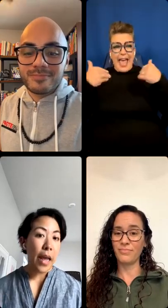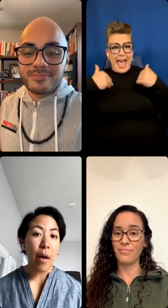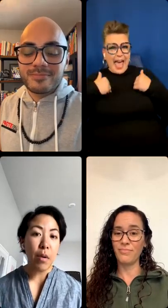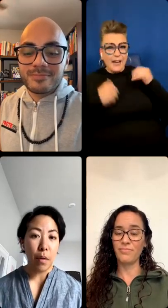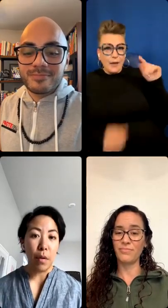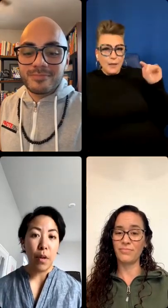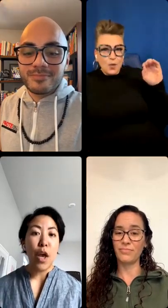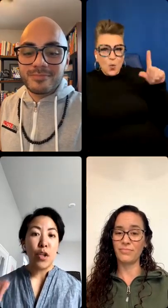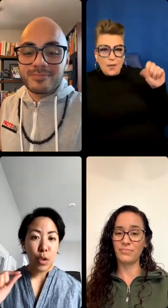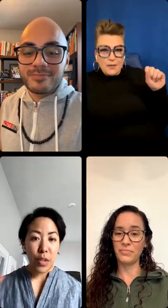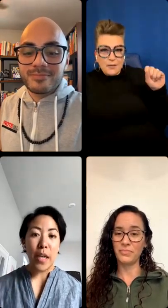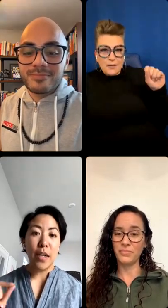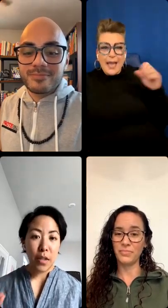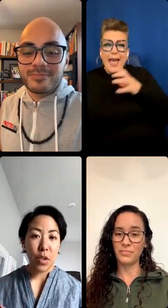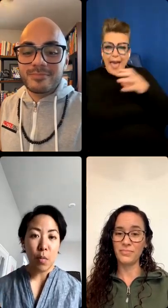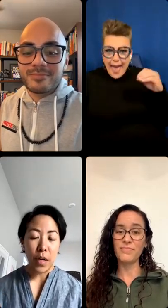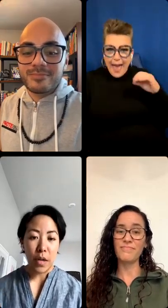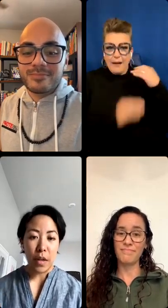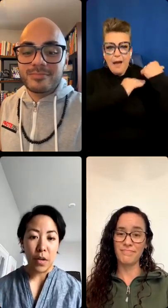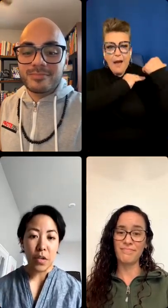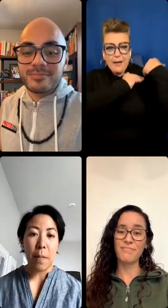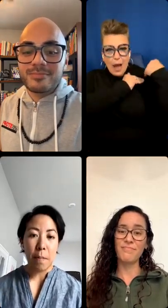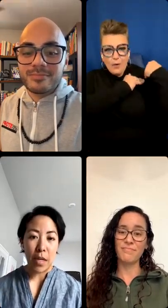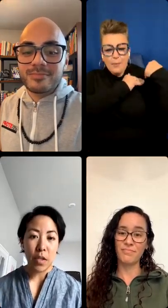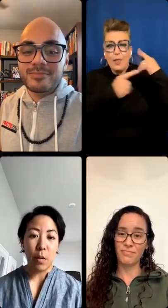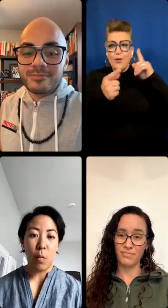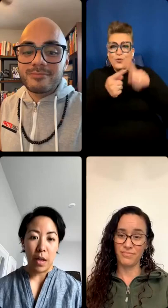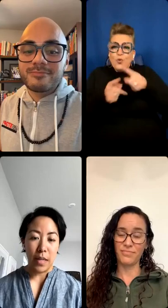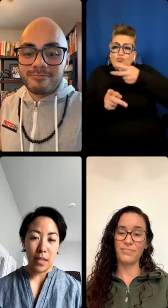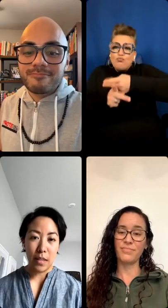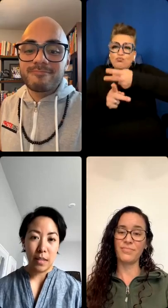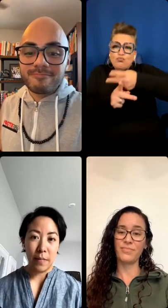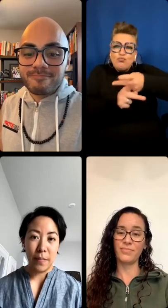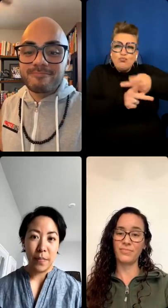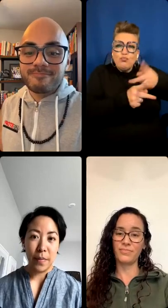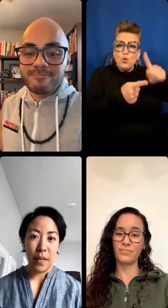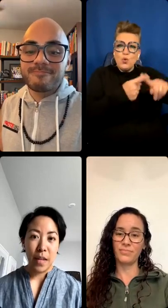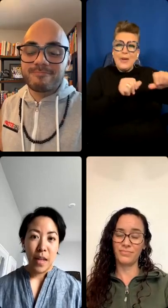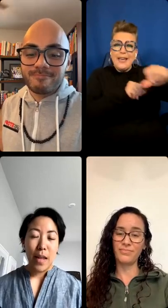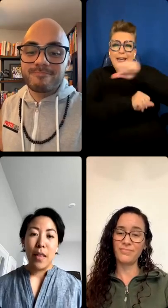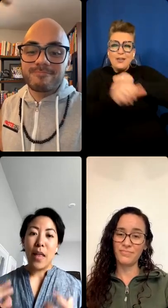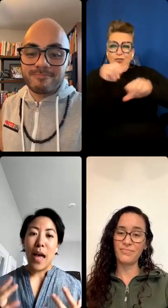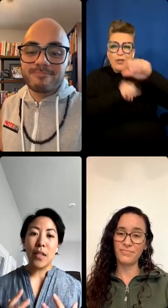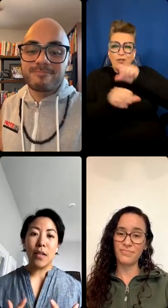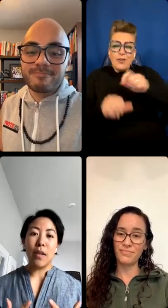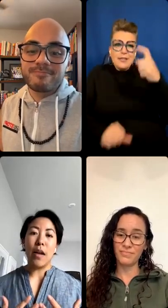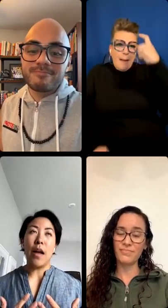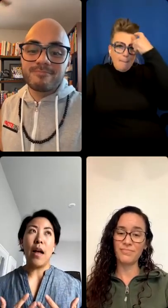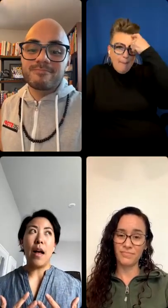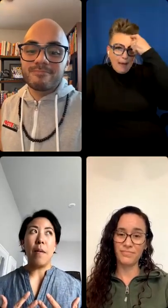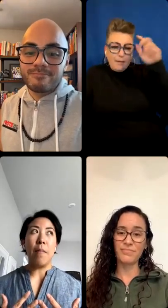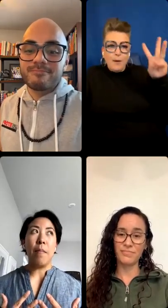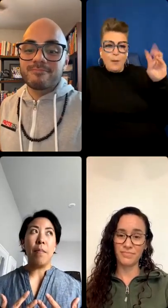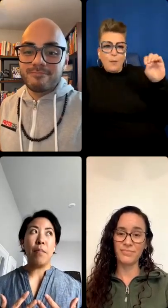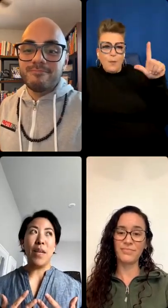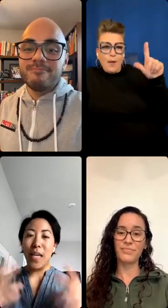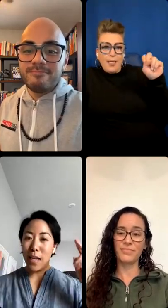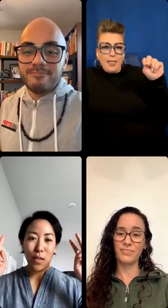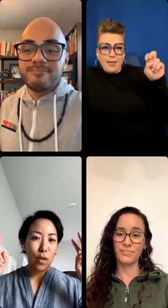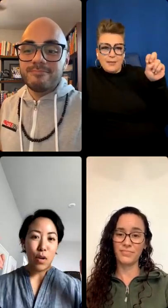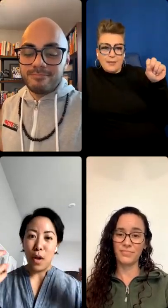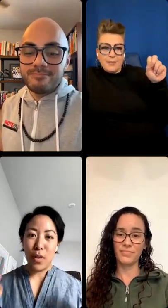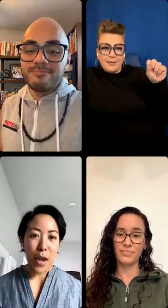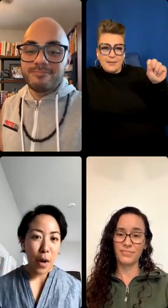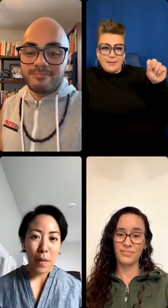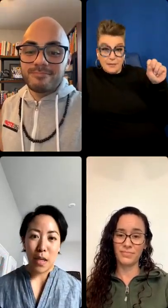and accountable to tending to one another's mental wellness? That being